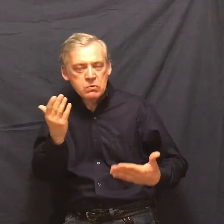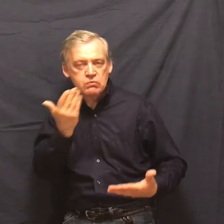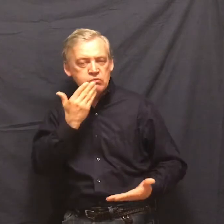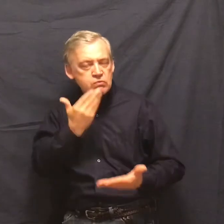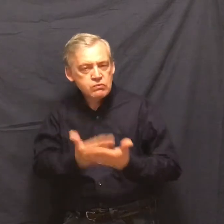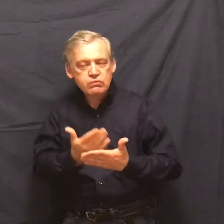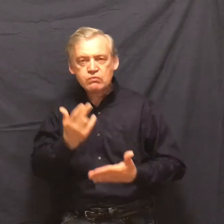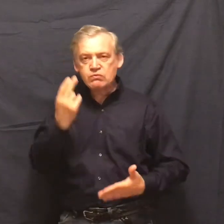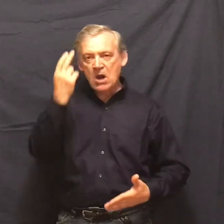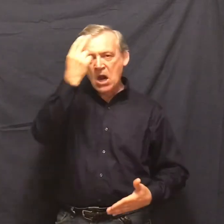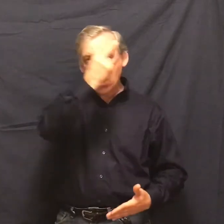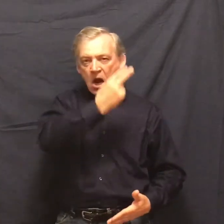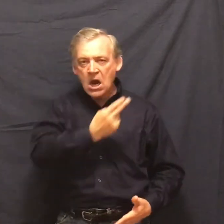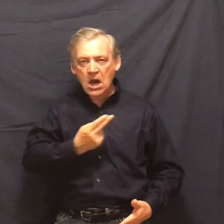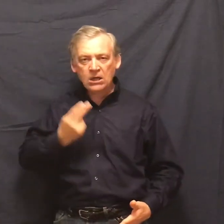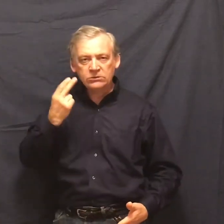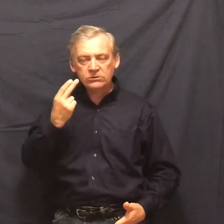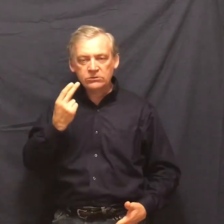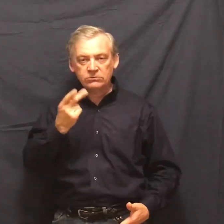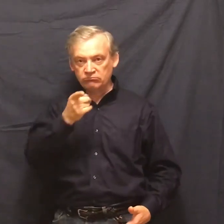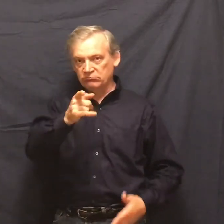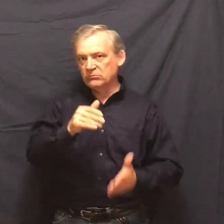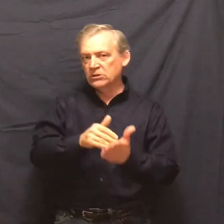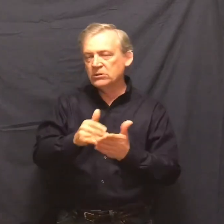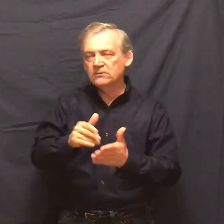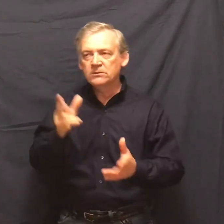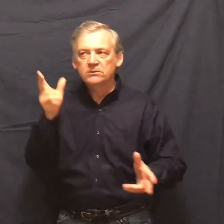His ear heard more than was said to him,